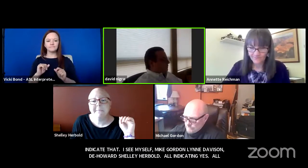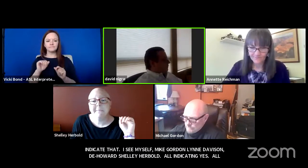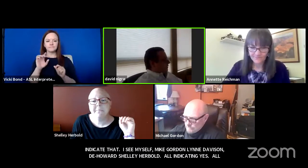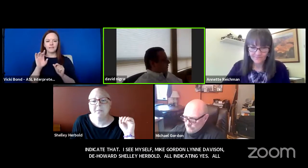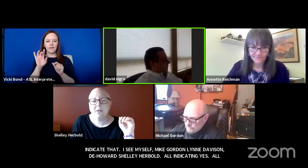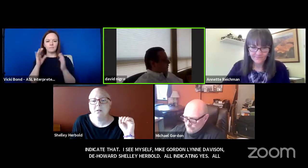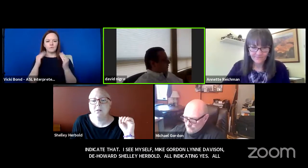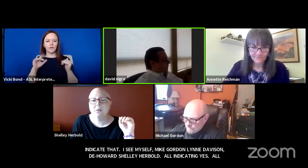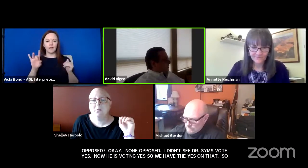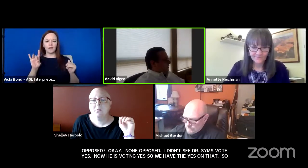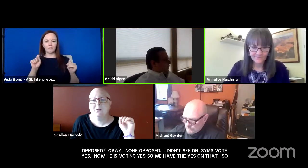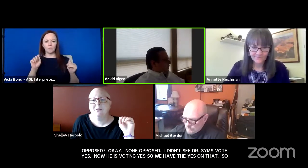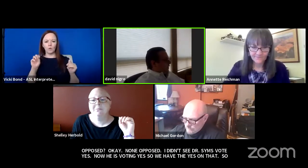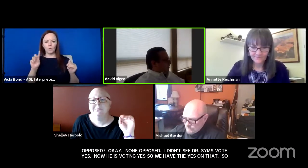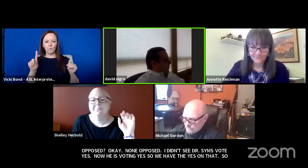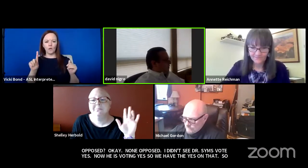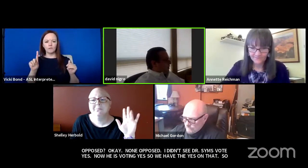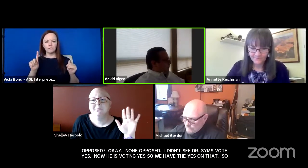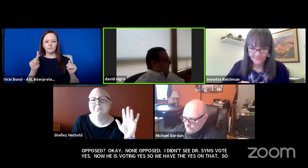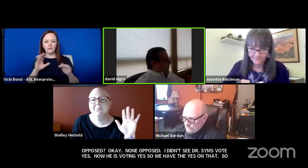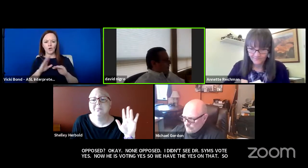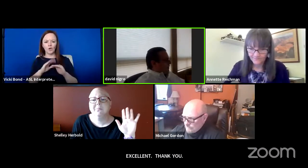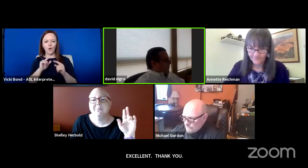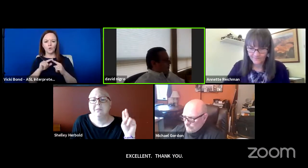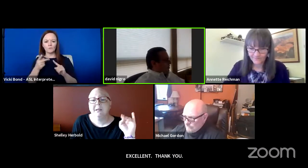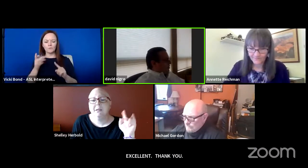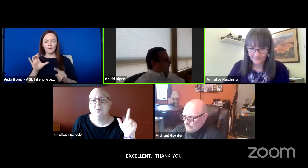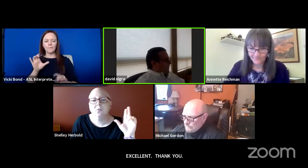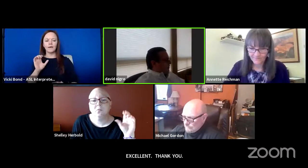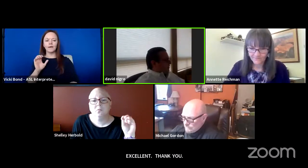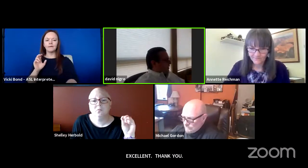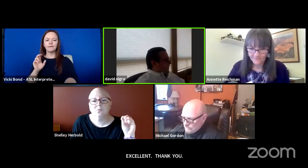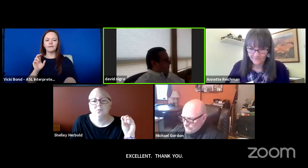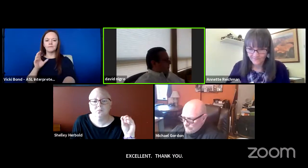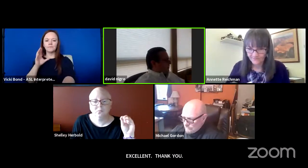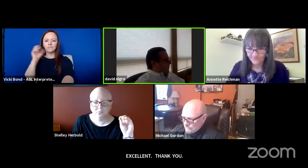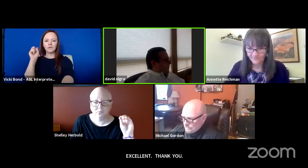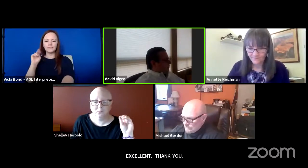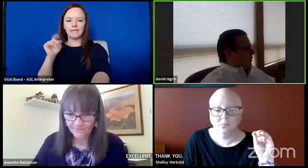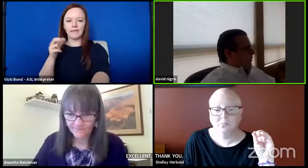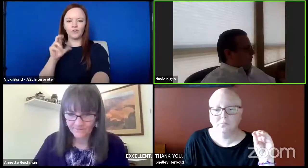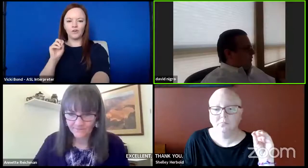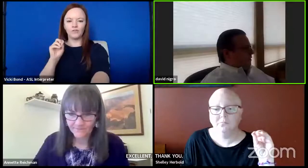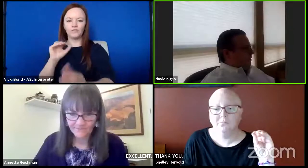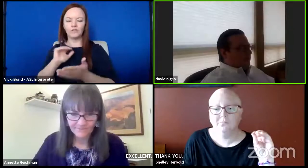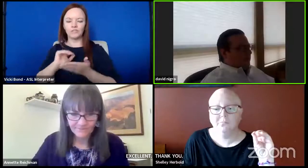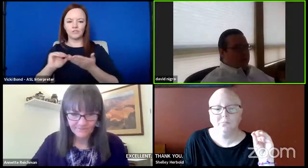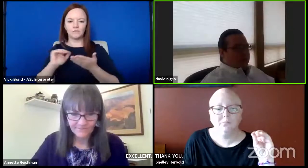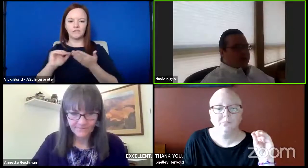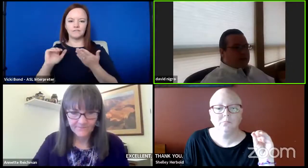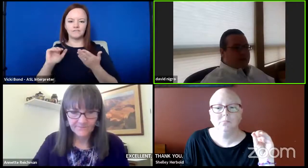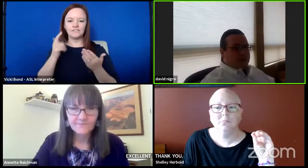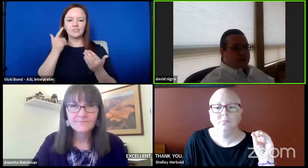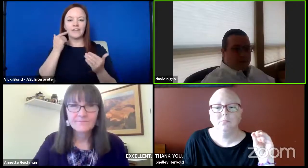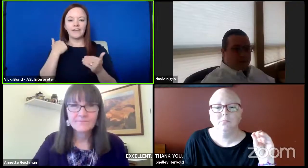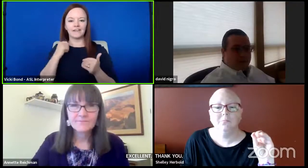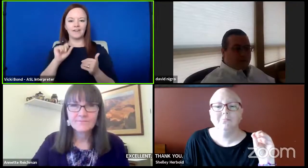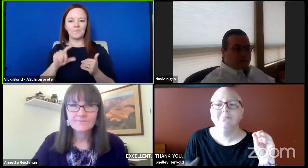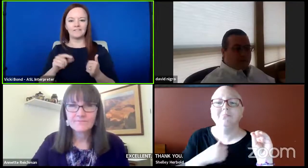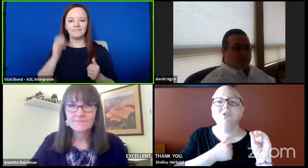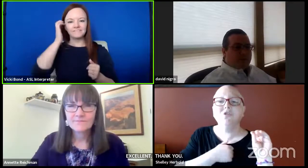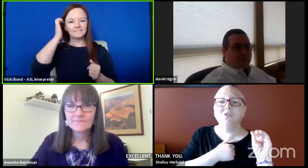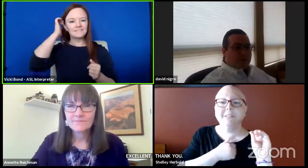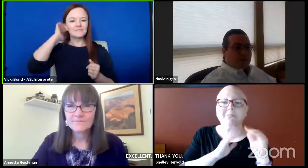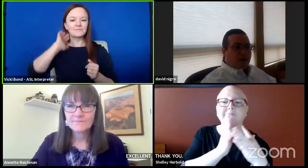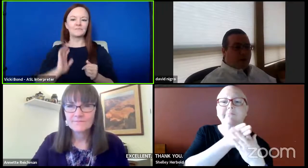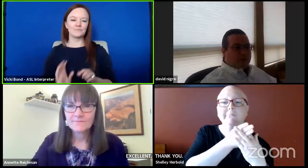8.01. The call to the public on non-agendized items. We did not. Yes. Shelley had a